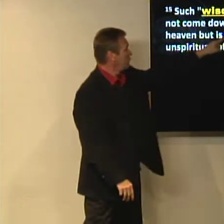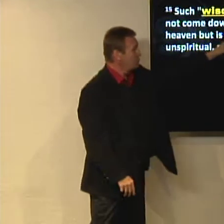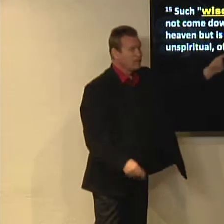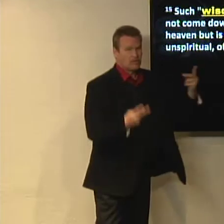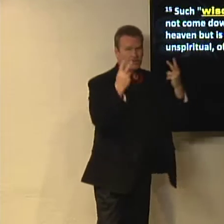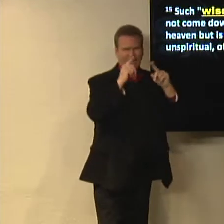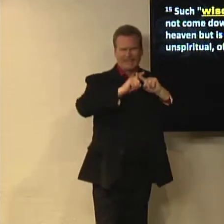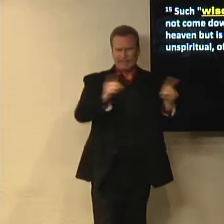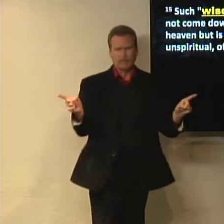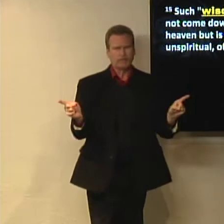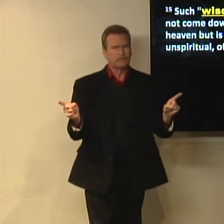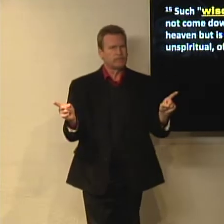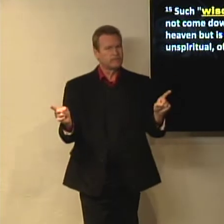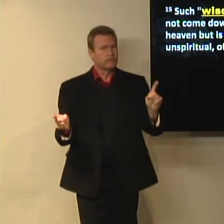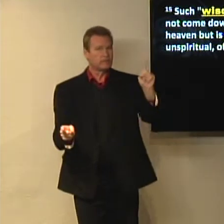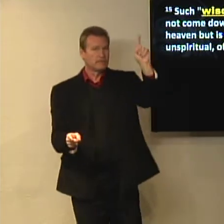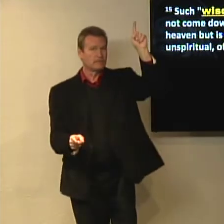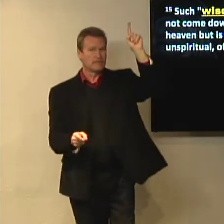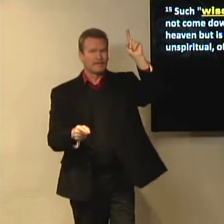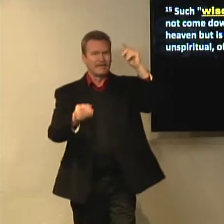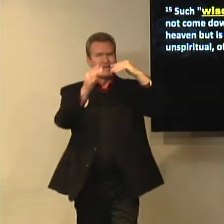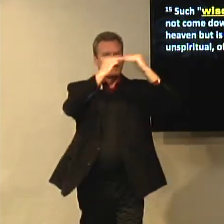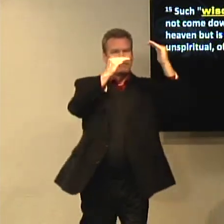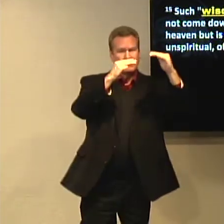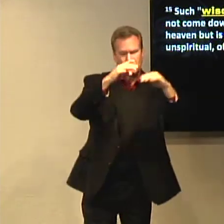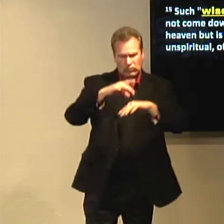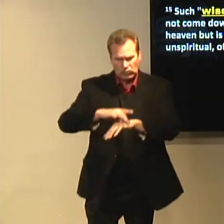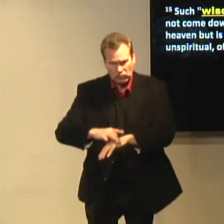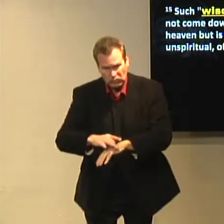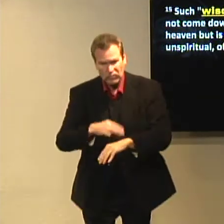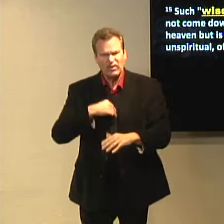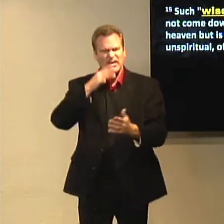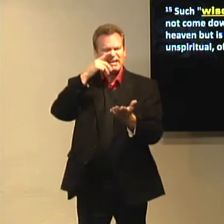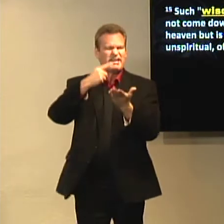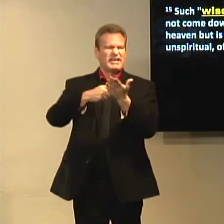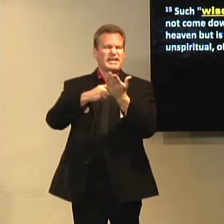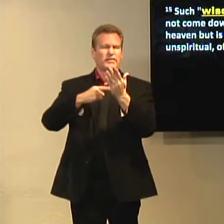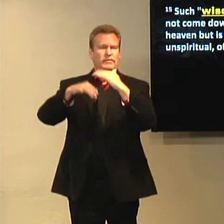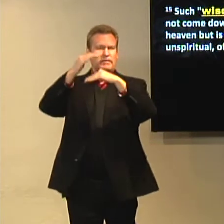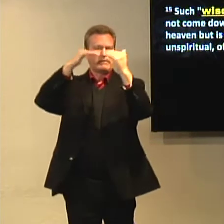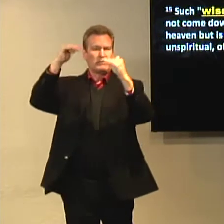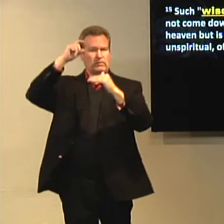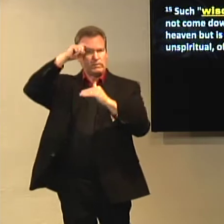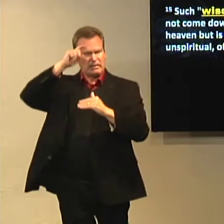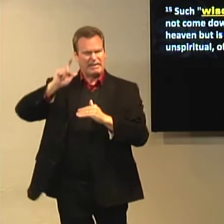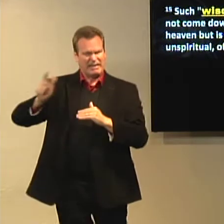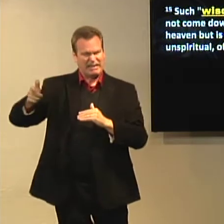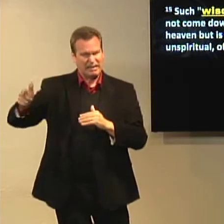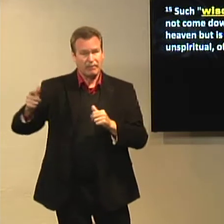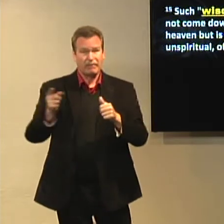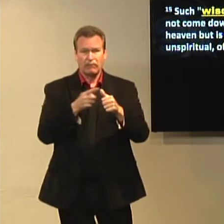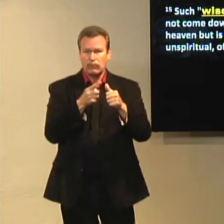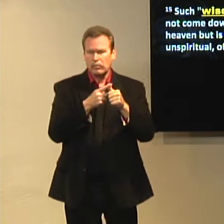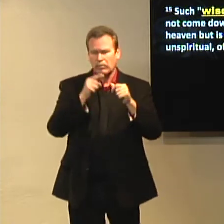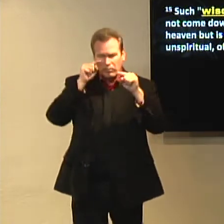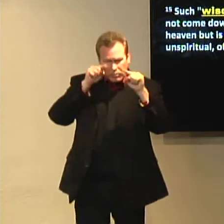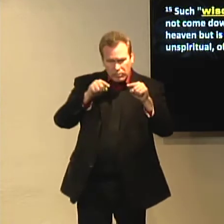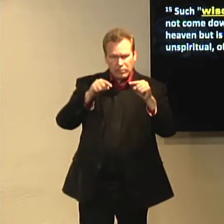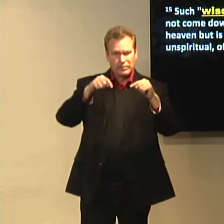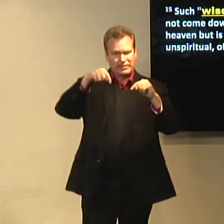is earthly. And we see this very distinct difference. There's one that's from above, and then there's one that's from below. We're going to focus